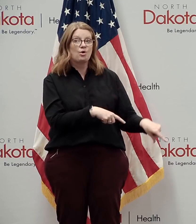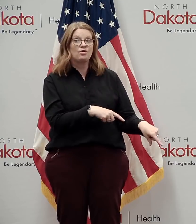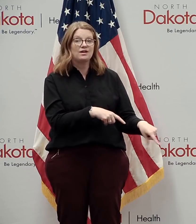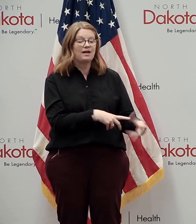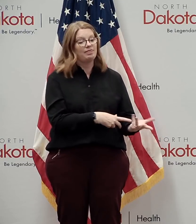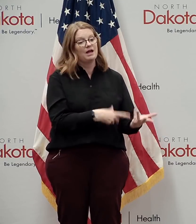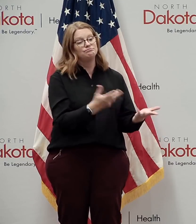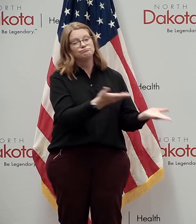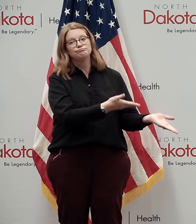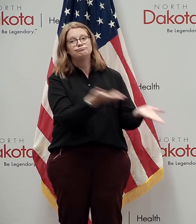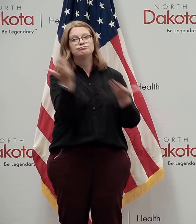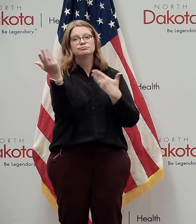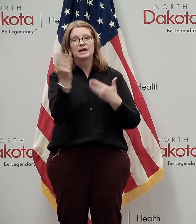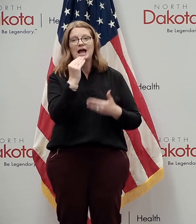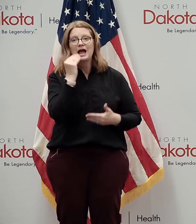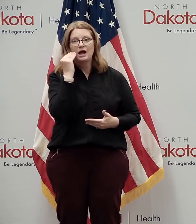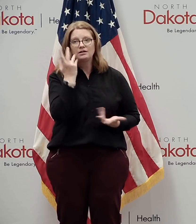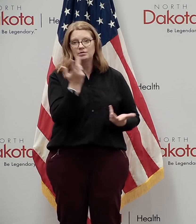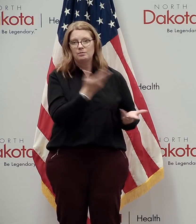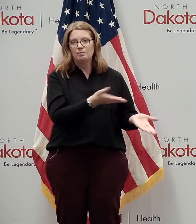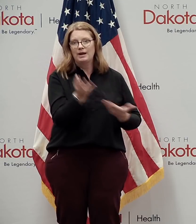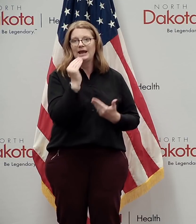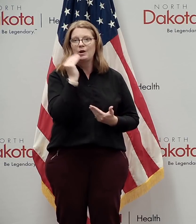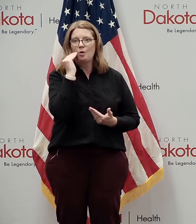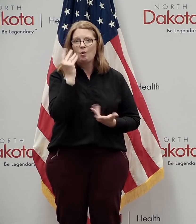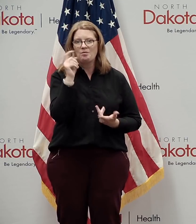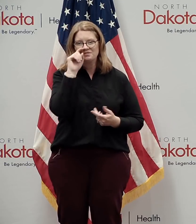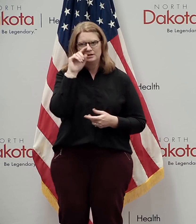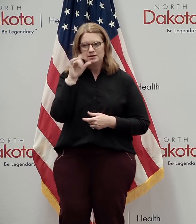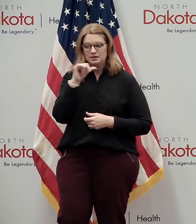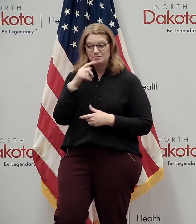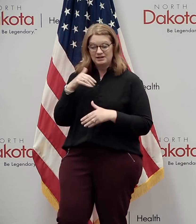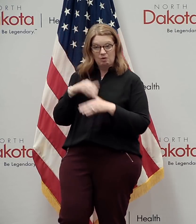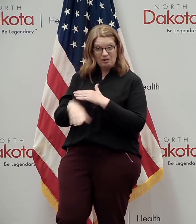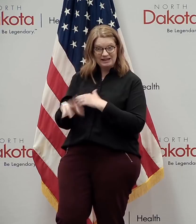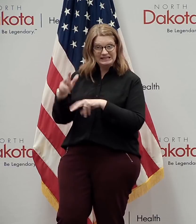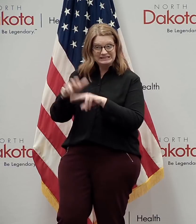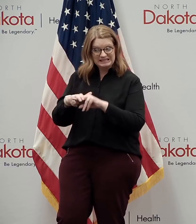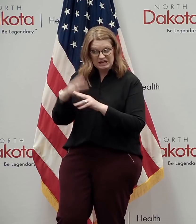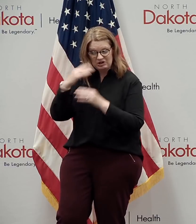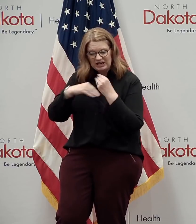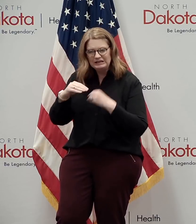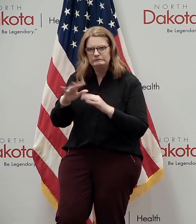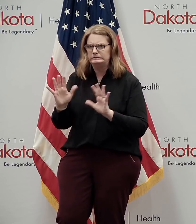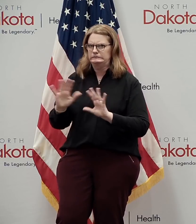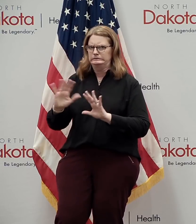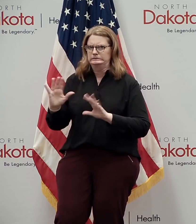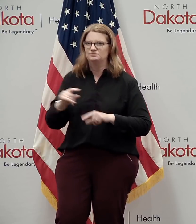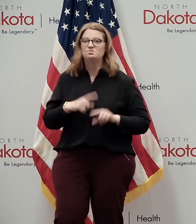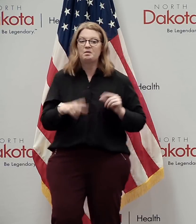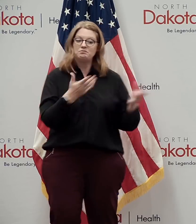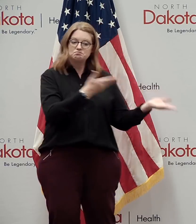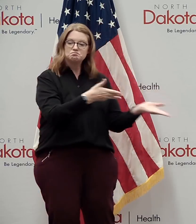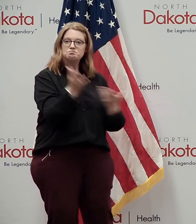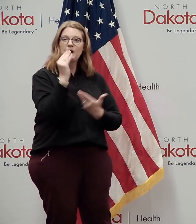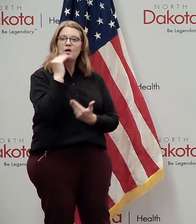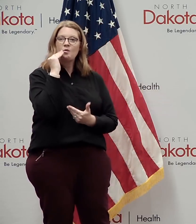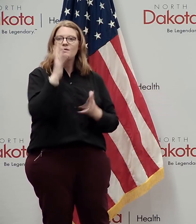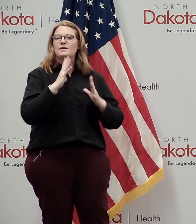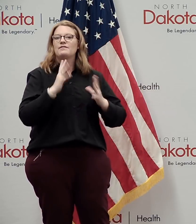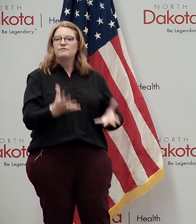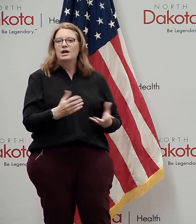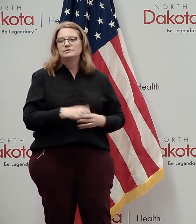comfortable coming in and actually sitting down. So I'd say it's like every business, you got to understand who's your customer, who's